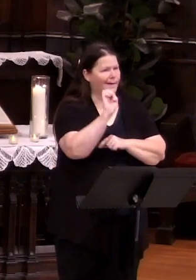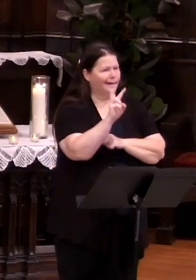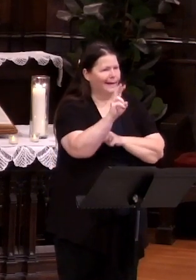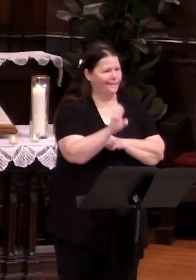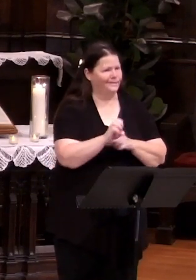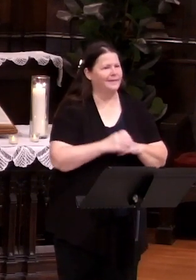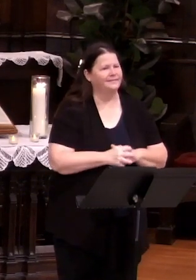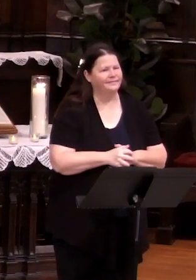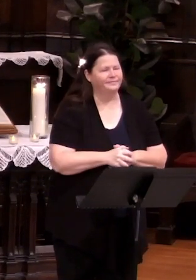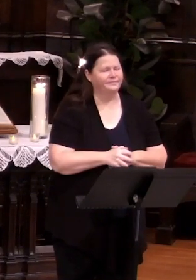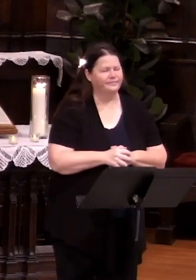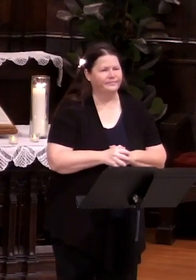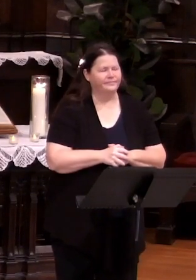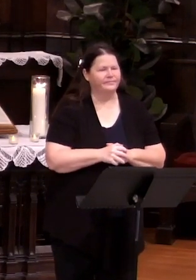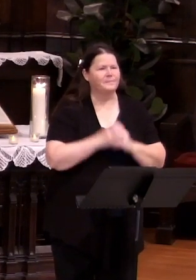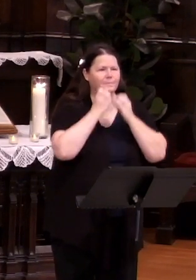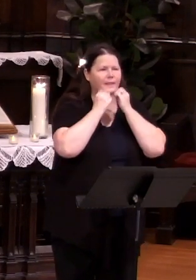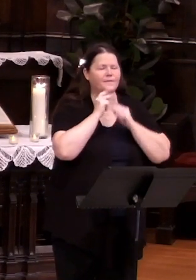Beloveds,